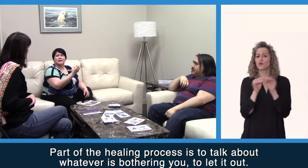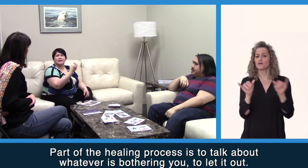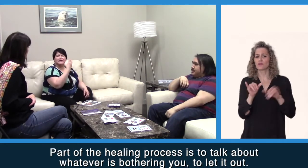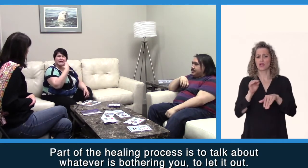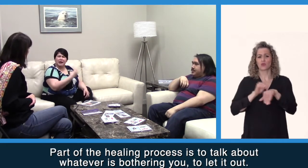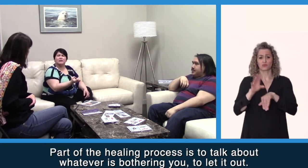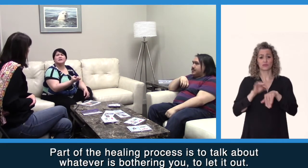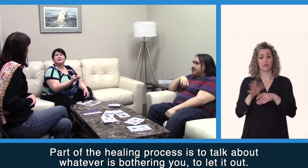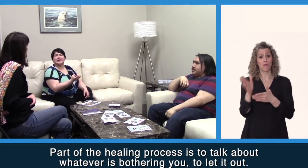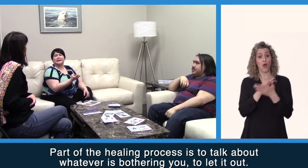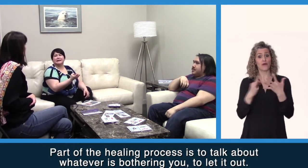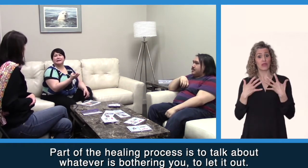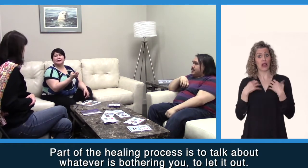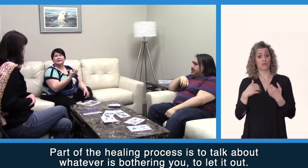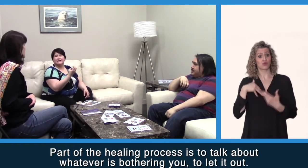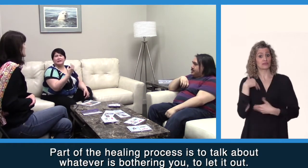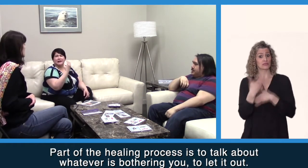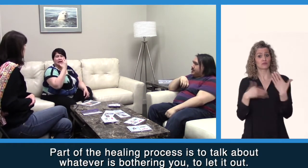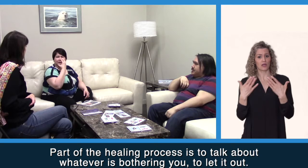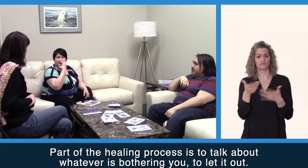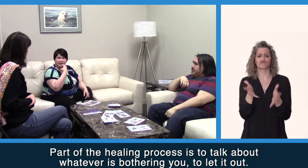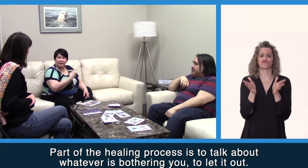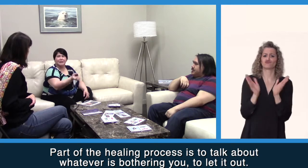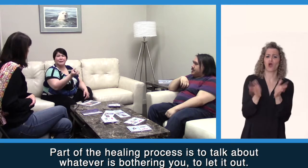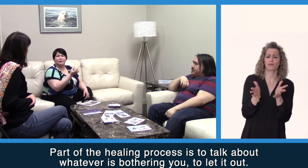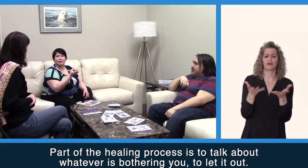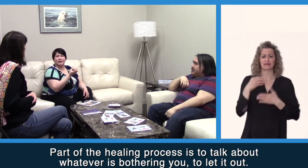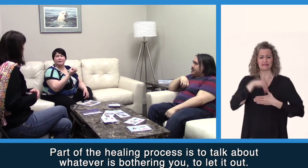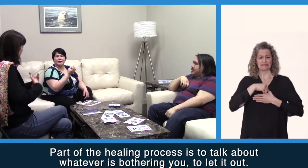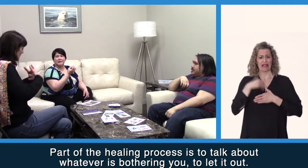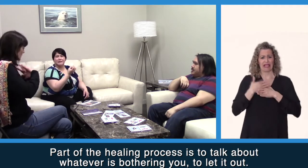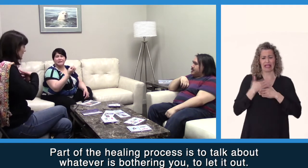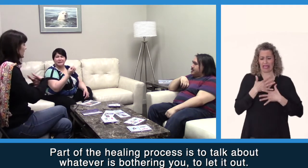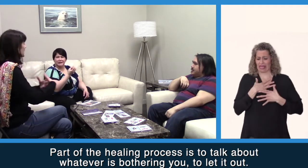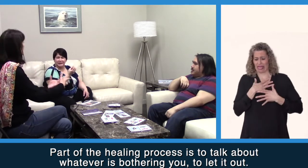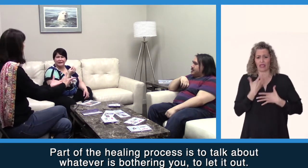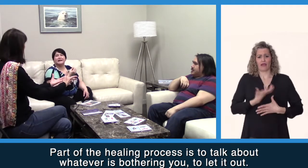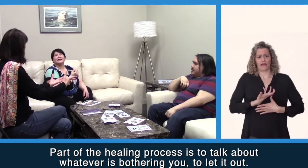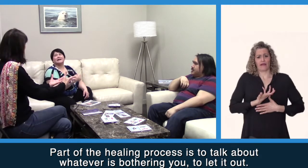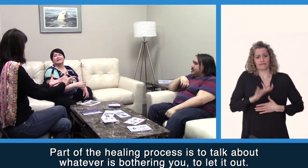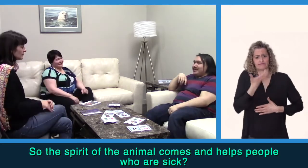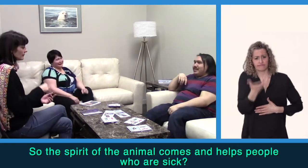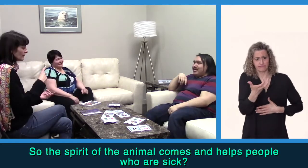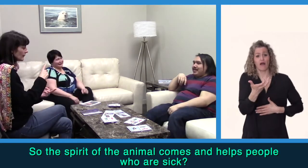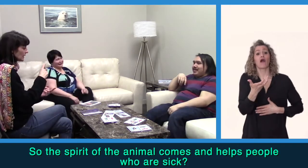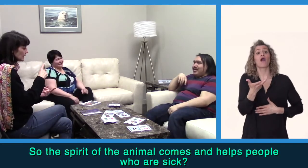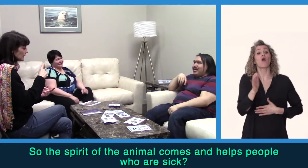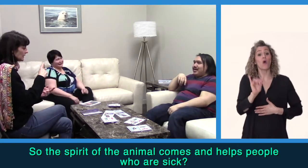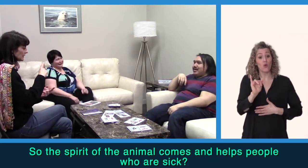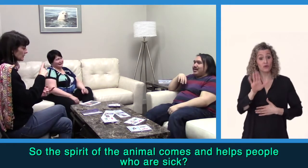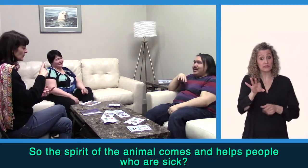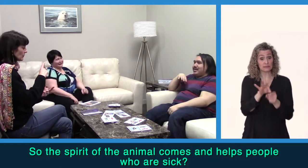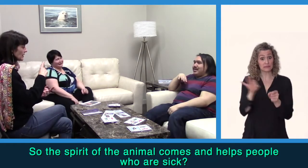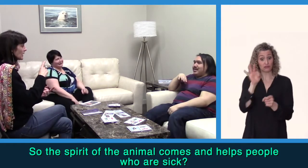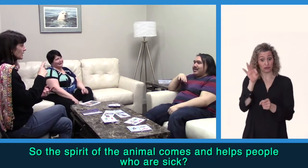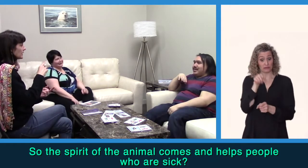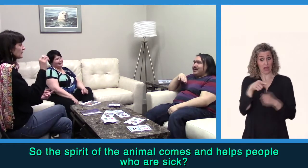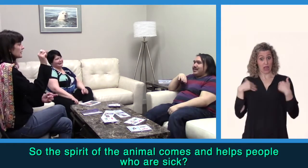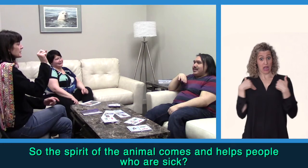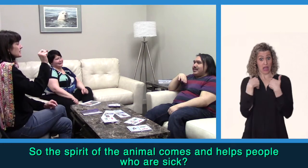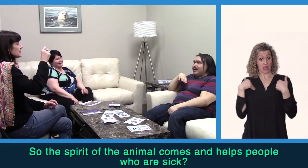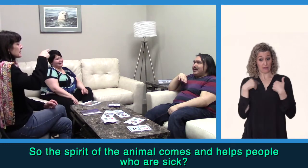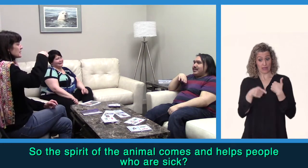thinking it's counseling. Mhm. Kind of talk about whatever it They have to is. let it out. Yeah. So